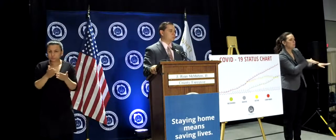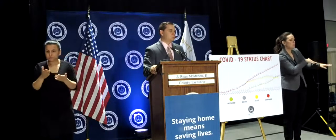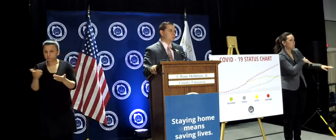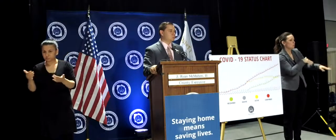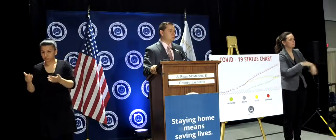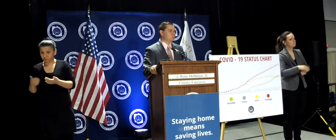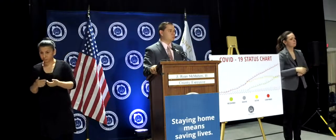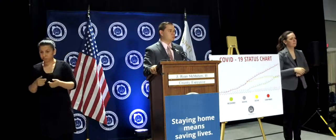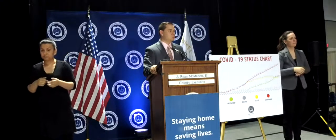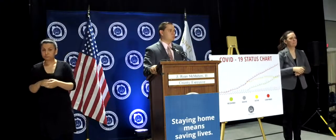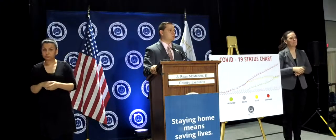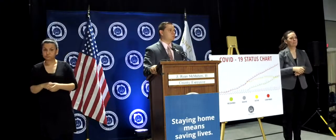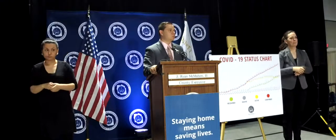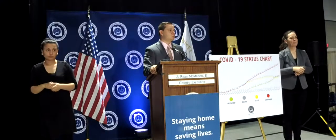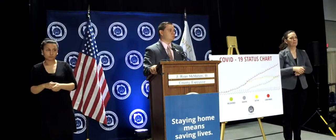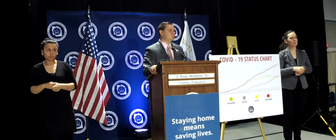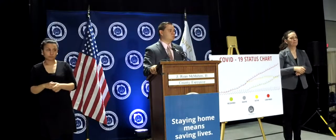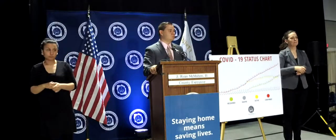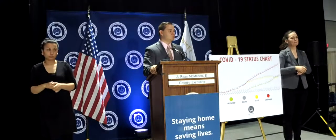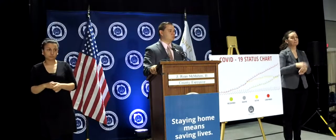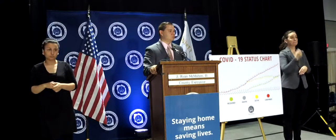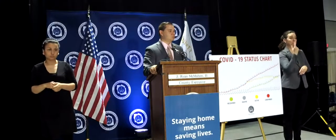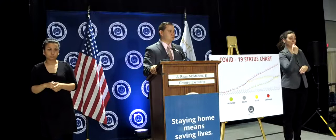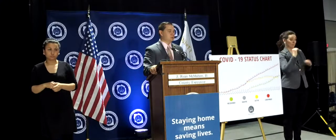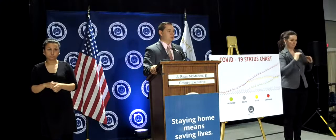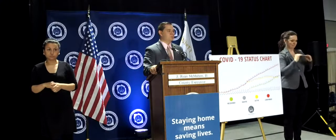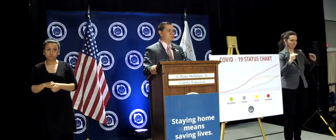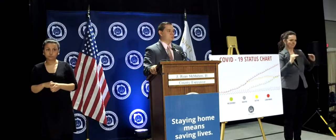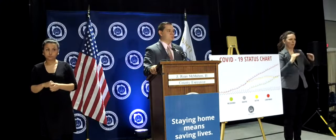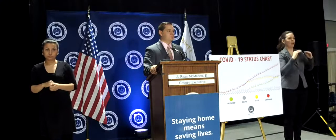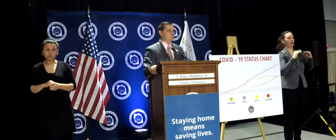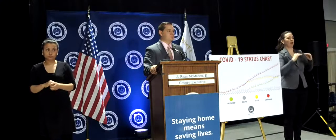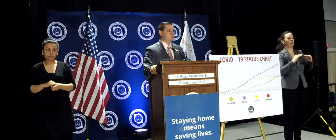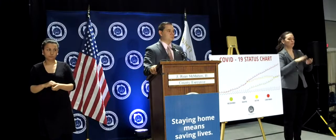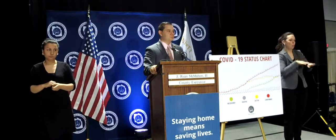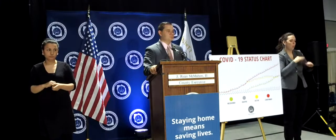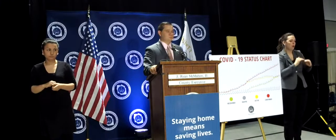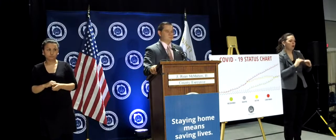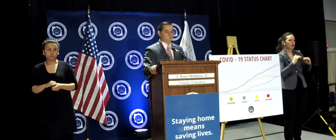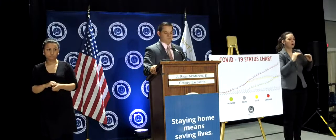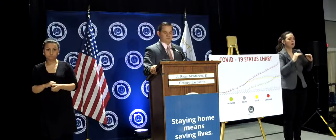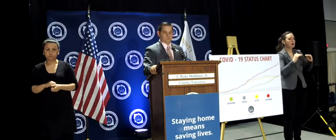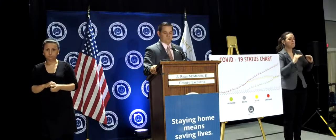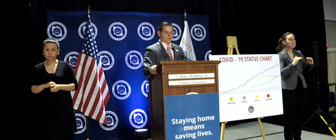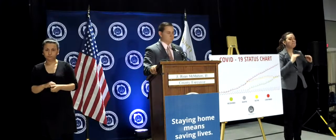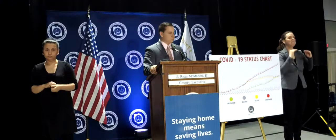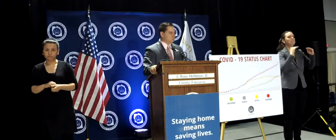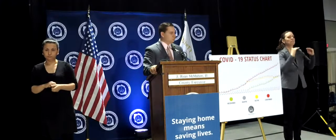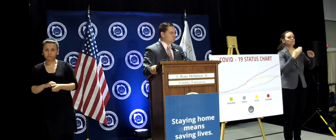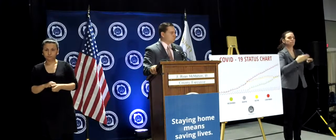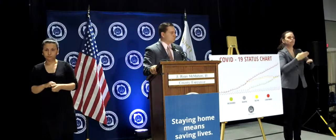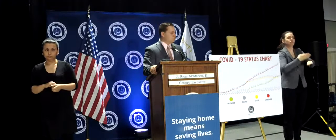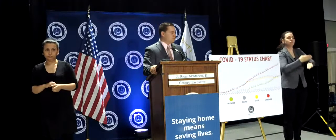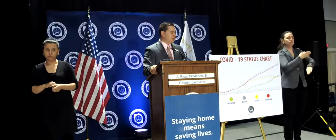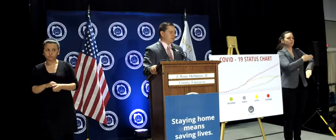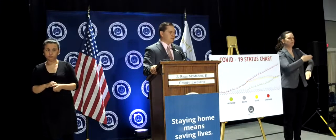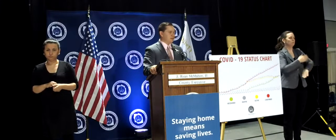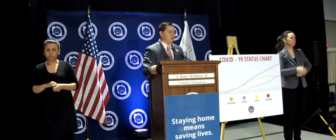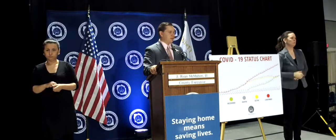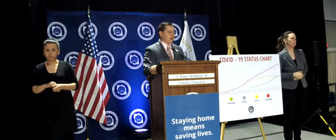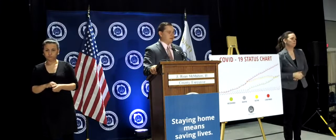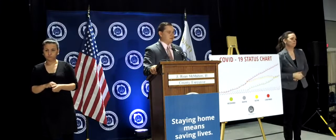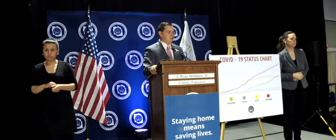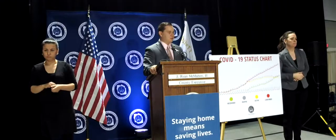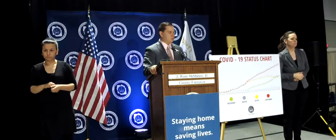metric the yellow line of active cases? Yeah. You need to see that start heading in a downward direction? Yeah, I think